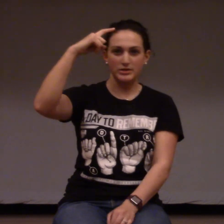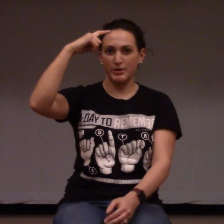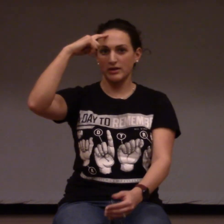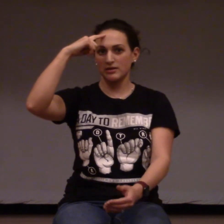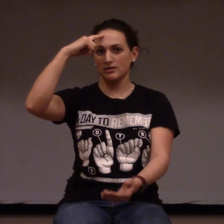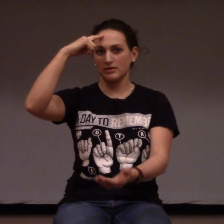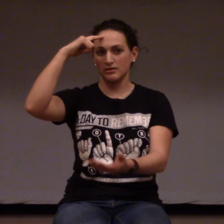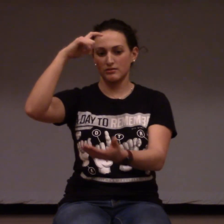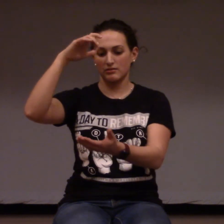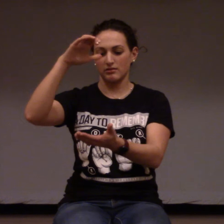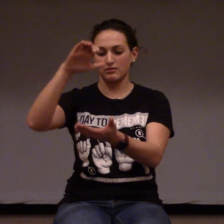Husband.